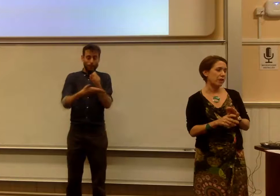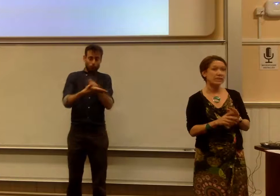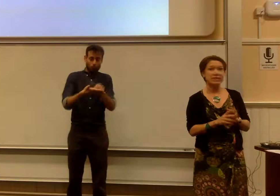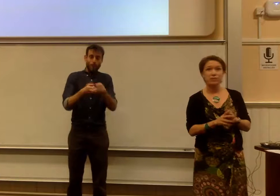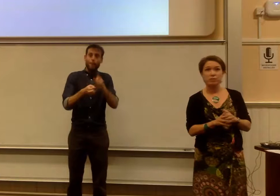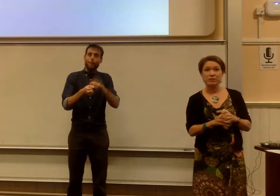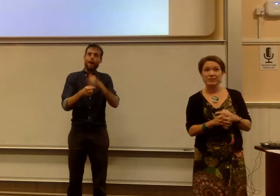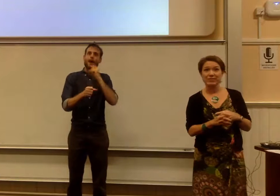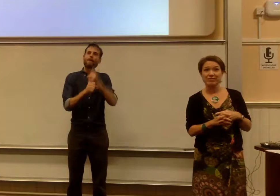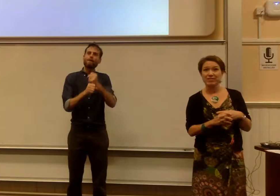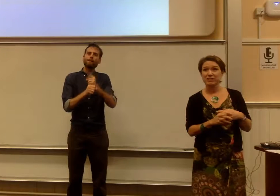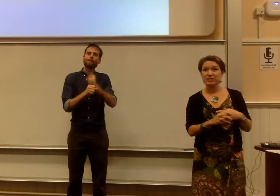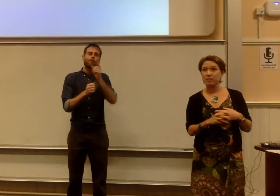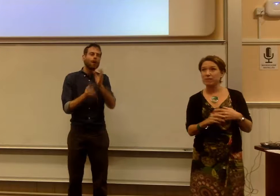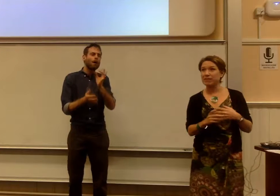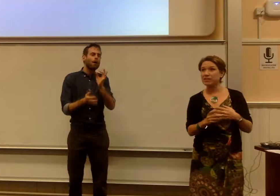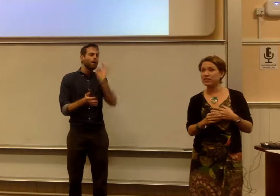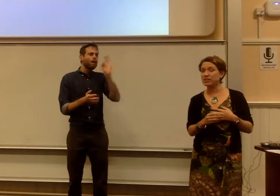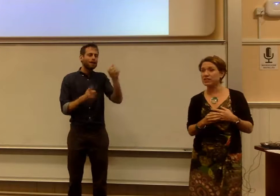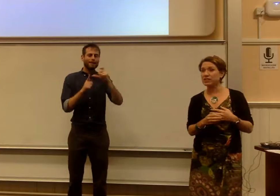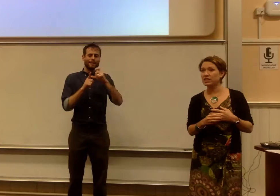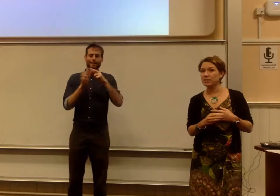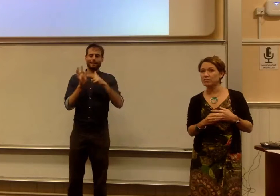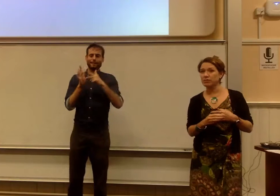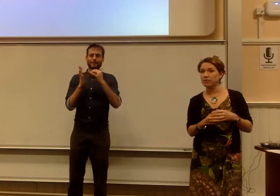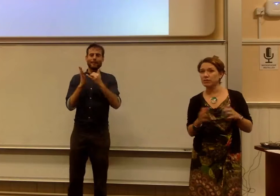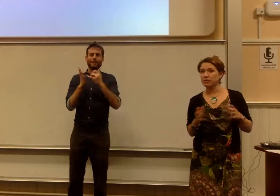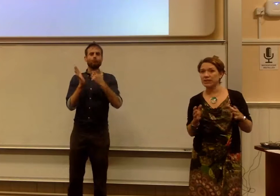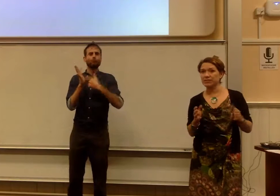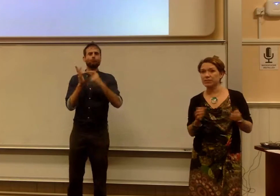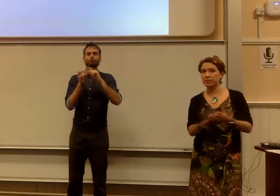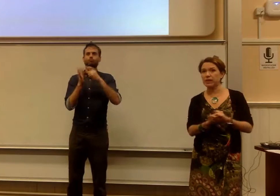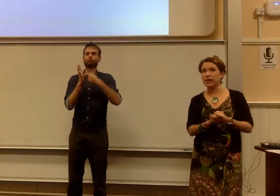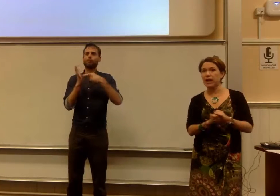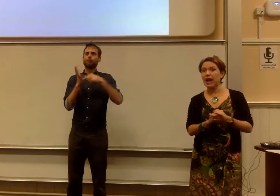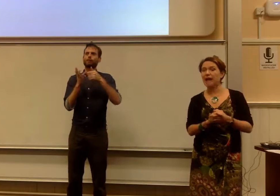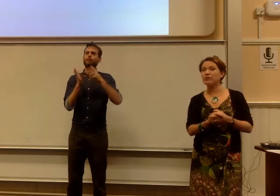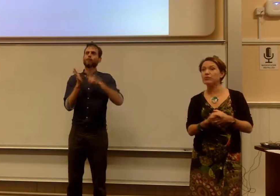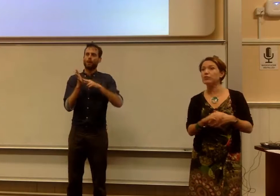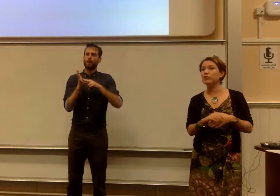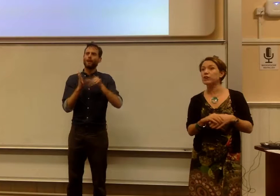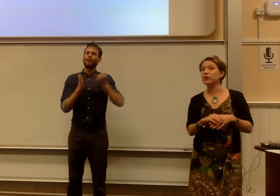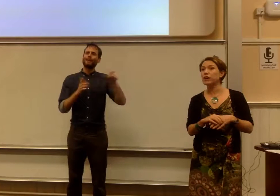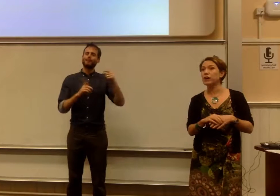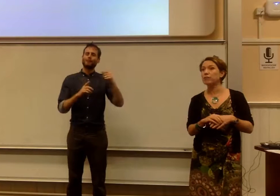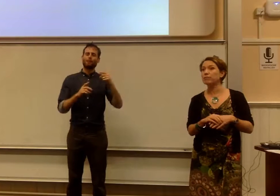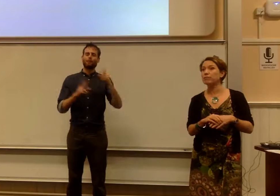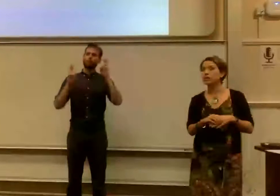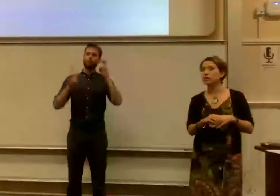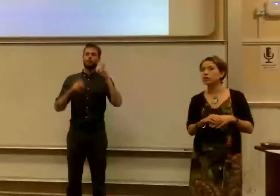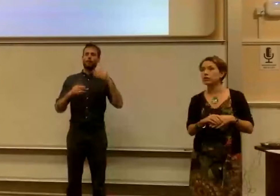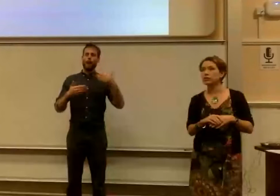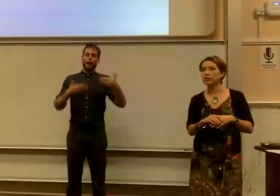to Dennis Robertson, who is a backbencher for the SNP, and also